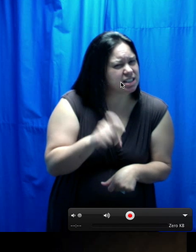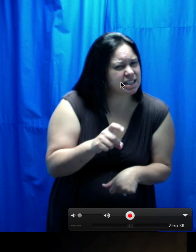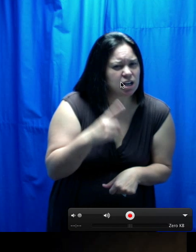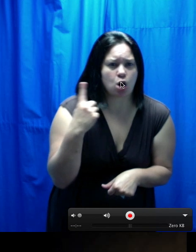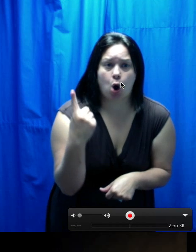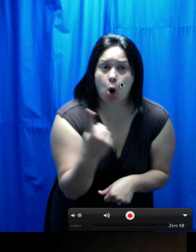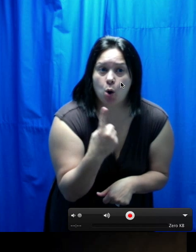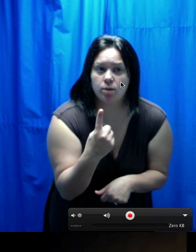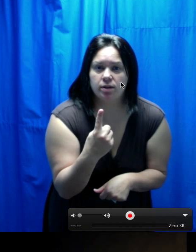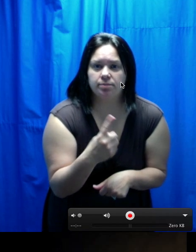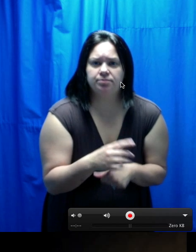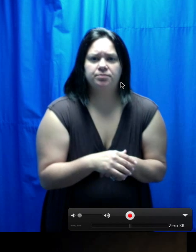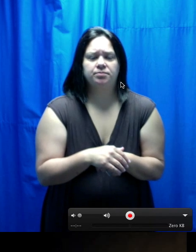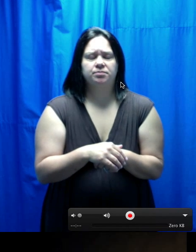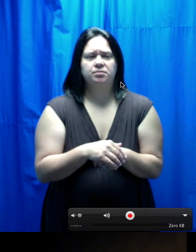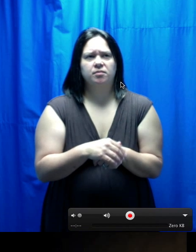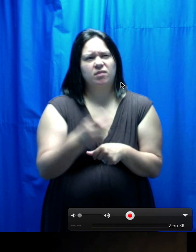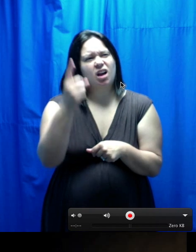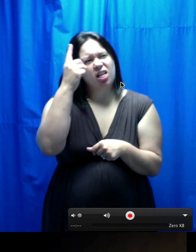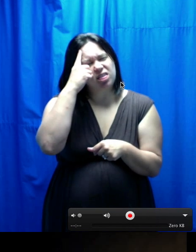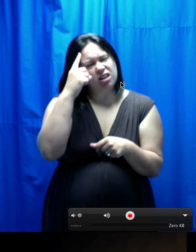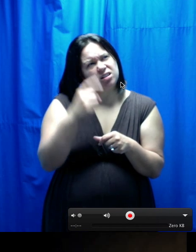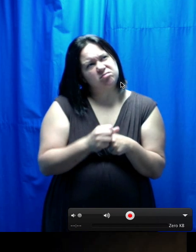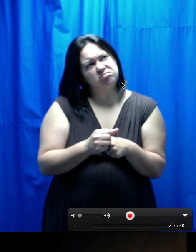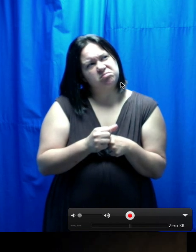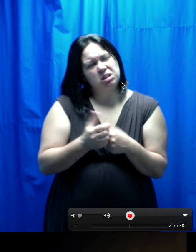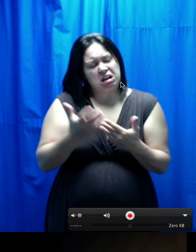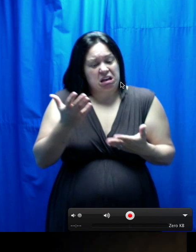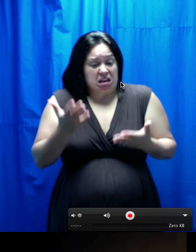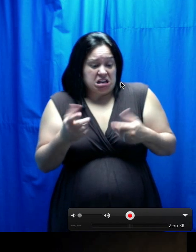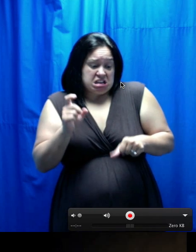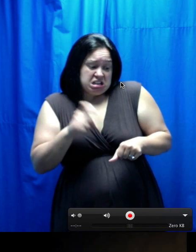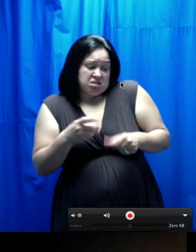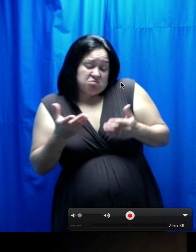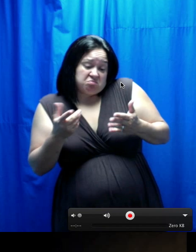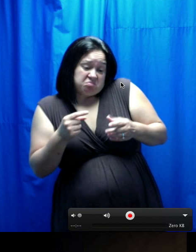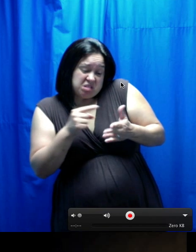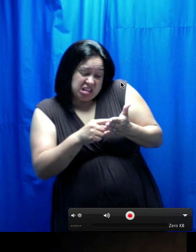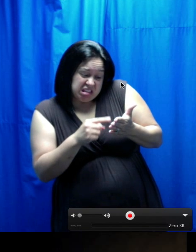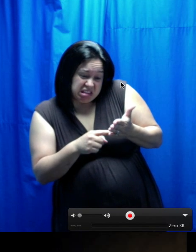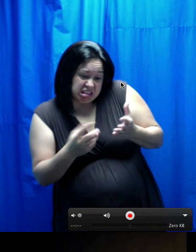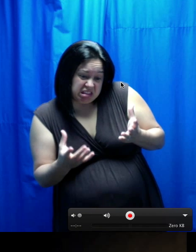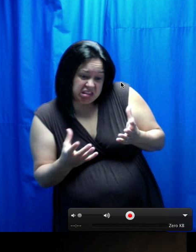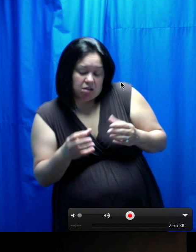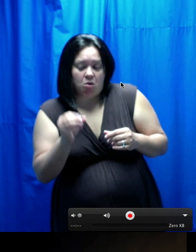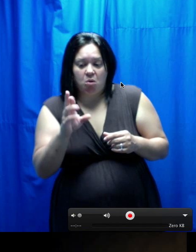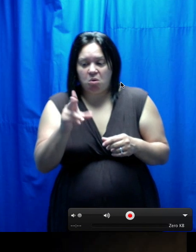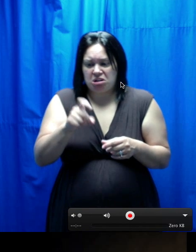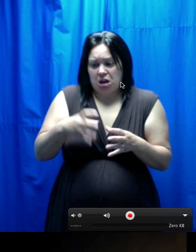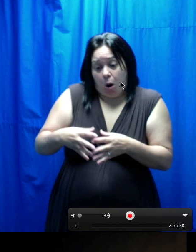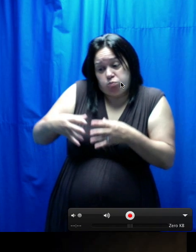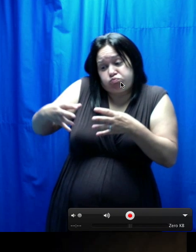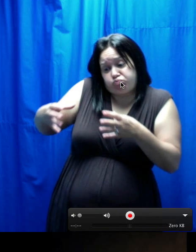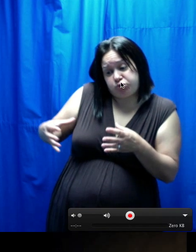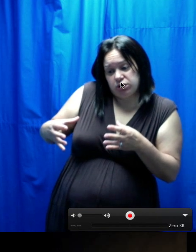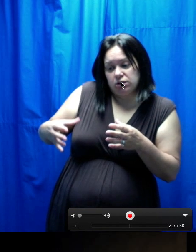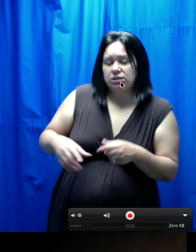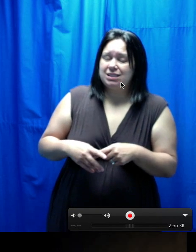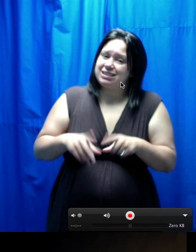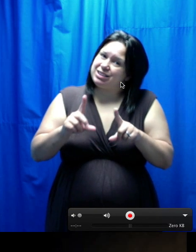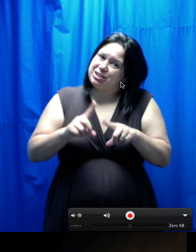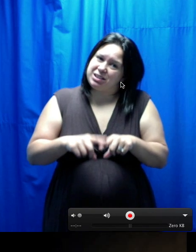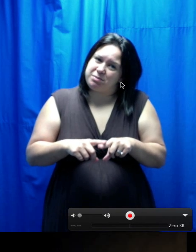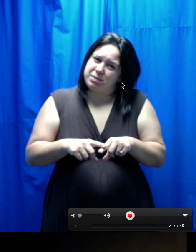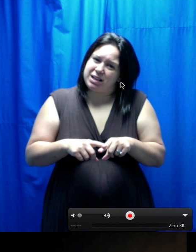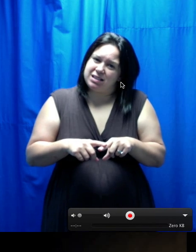Try to get a good estimate on how much you need, since it's difficult to mix the exact same color twice unless you keep track of exact measurements and